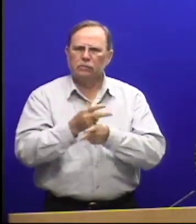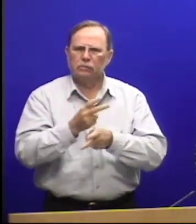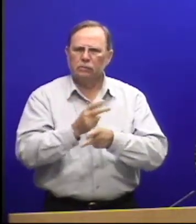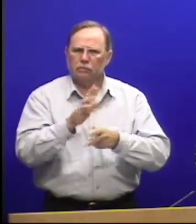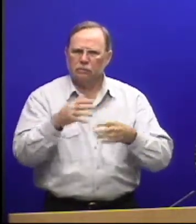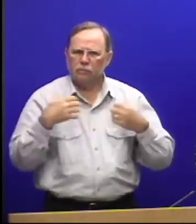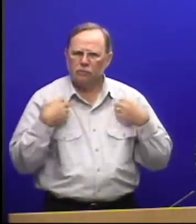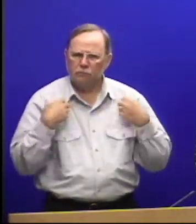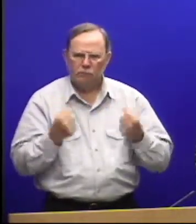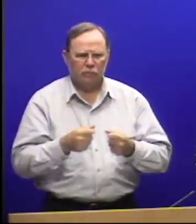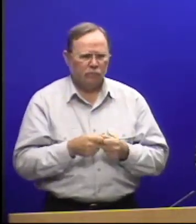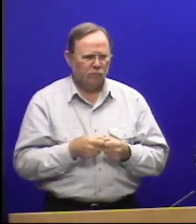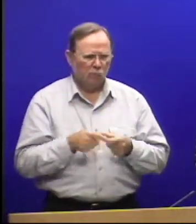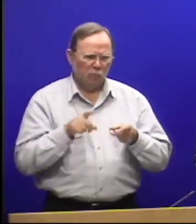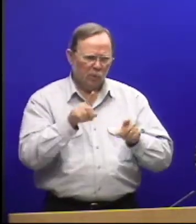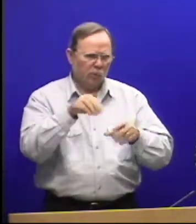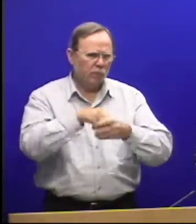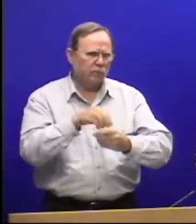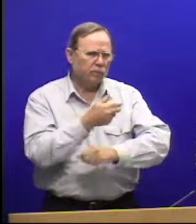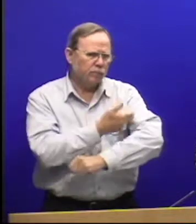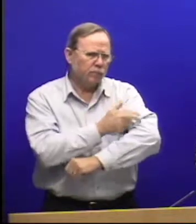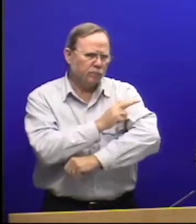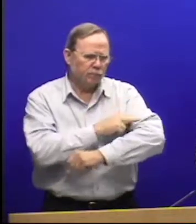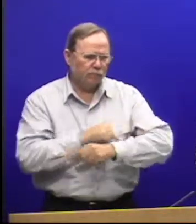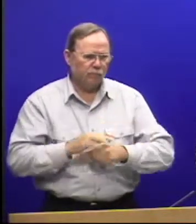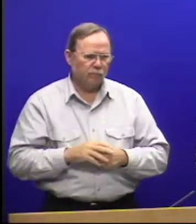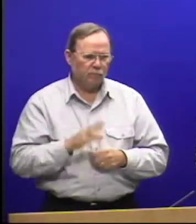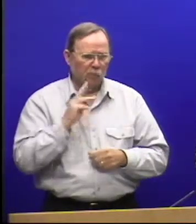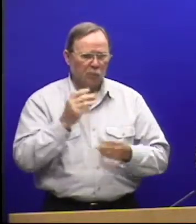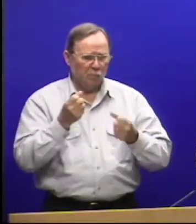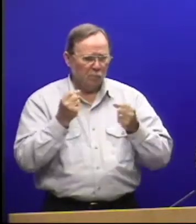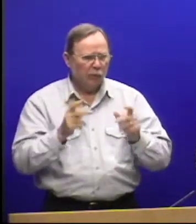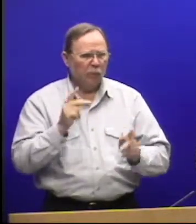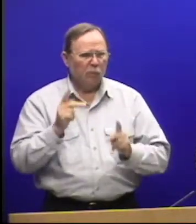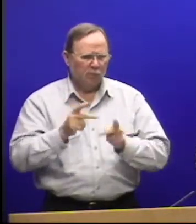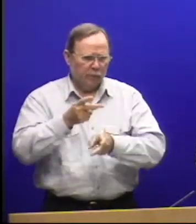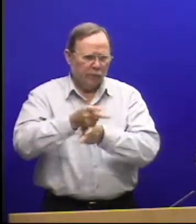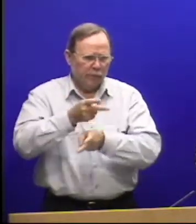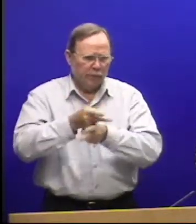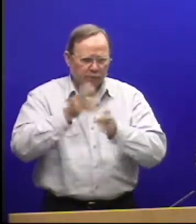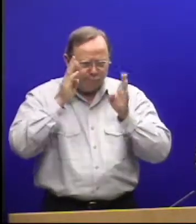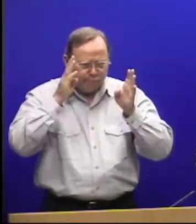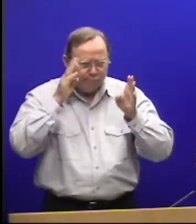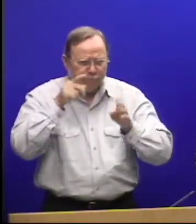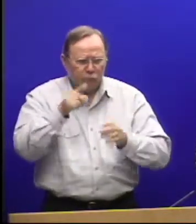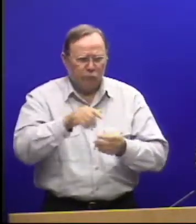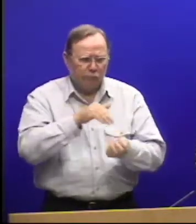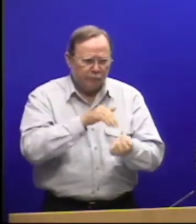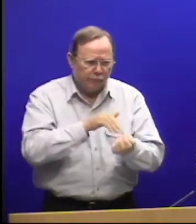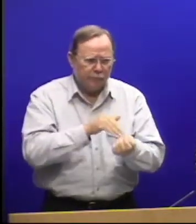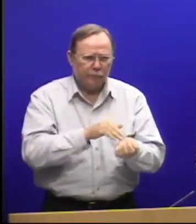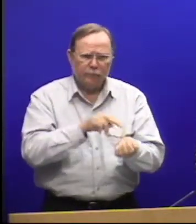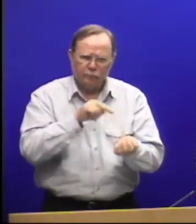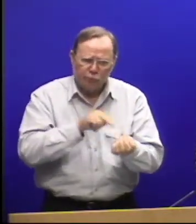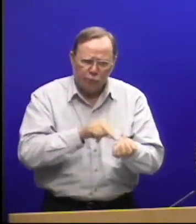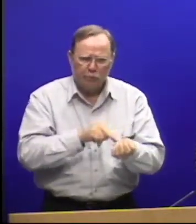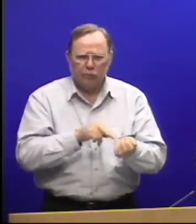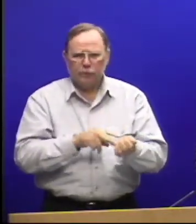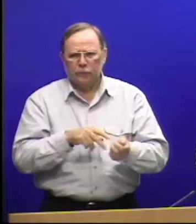will be many people taking care of you when you're in the hospital. Doctors, nurses, attendants,